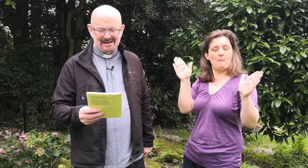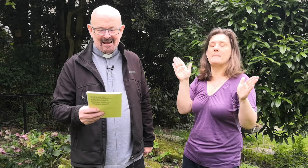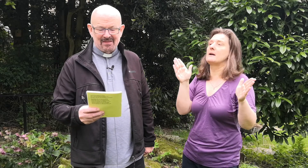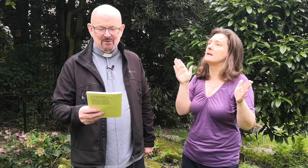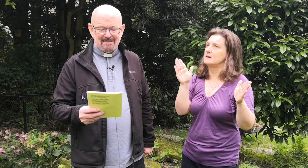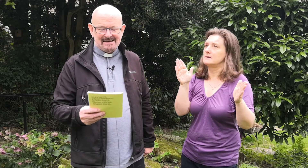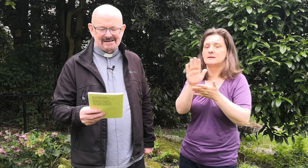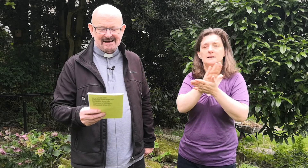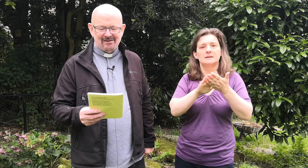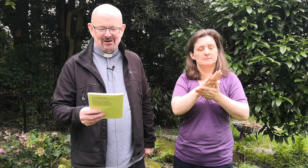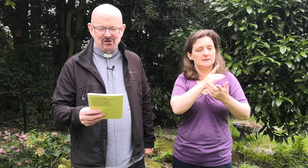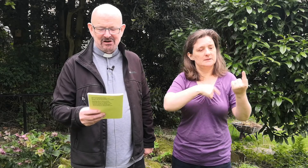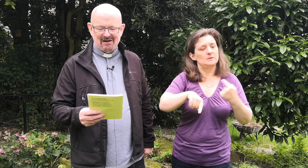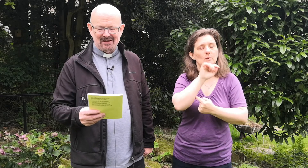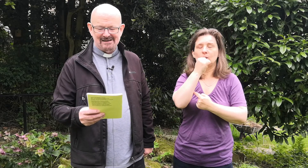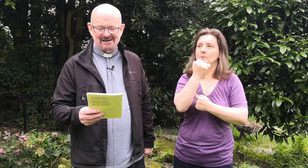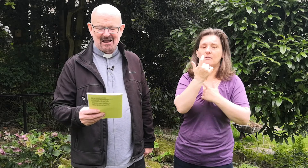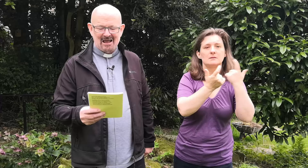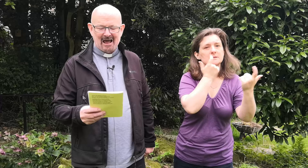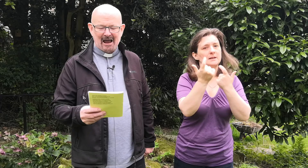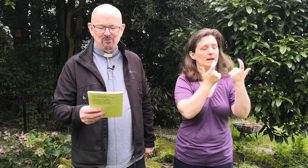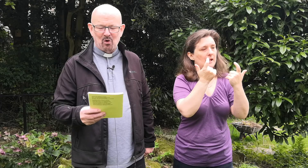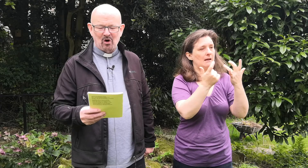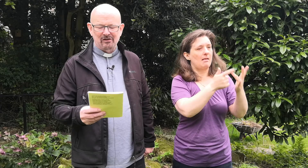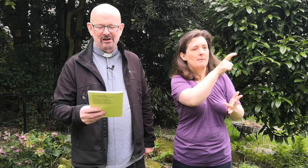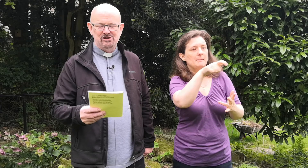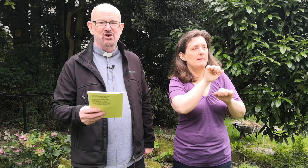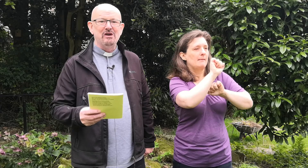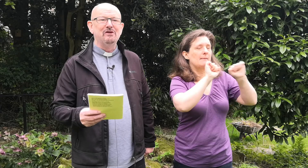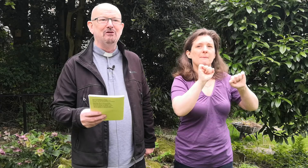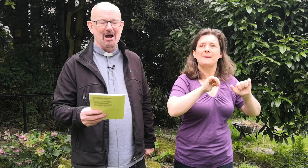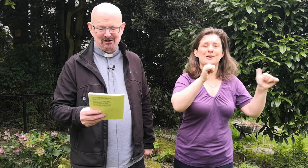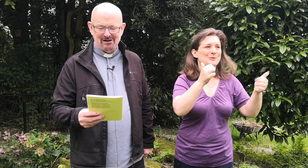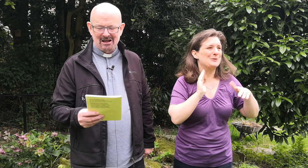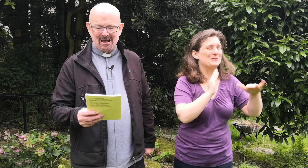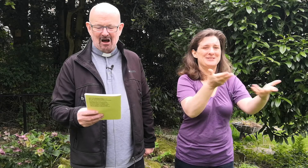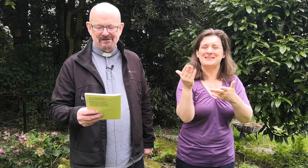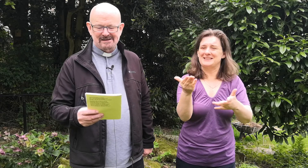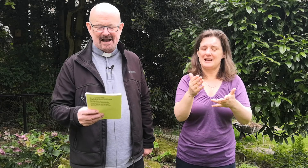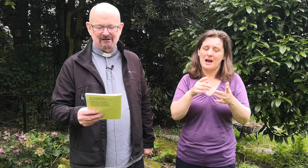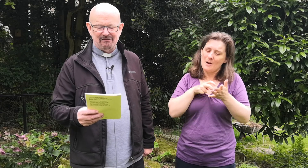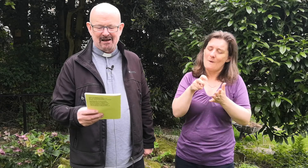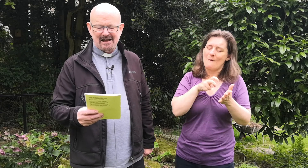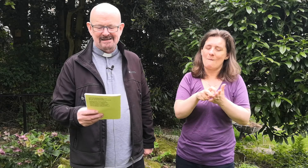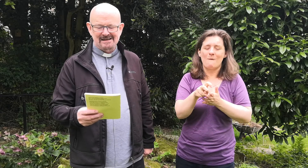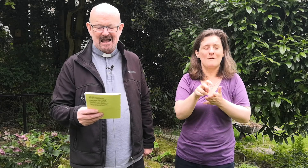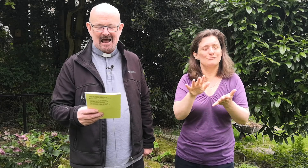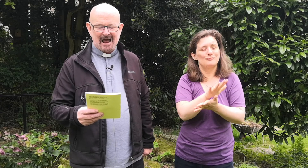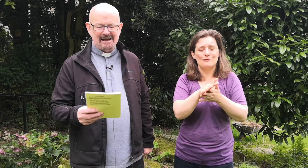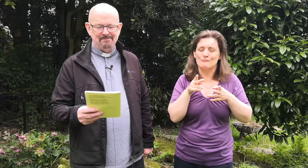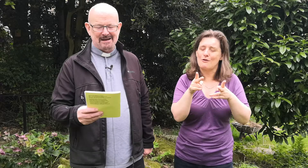hearts, that we may seek the good of others and walk the joyful road of